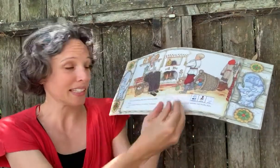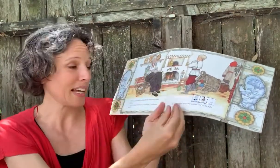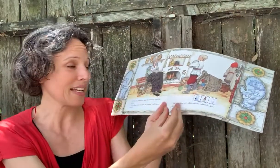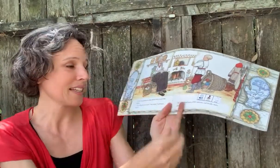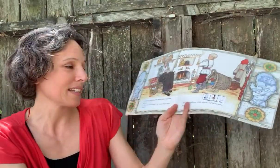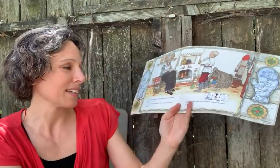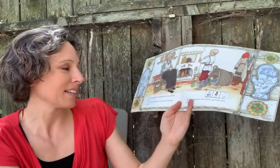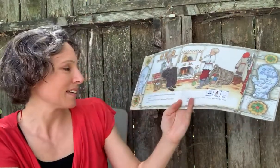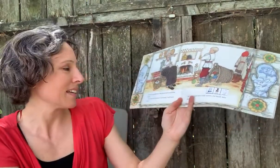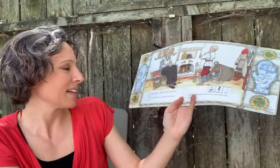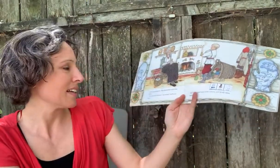again?